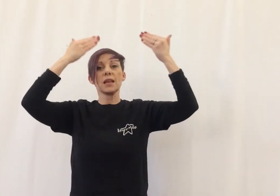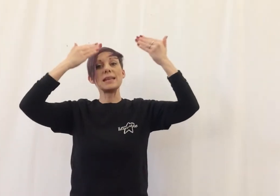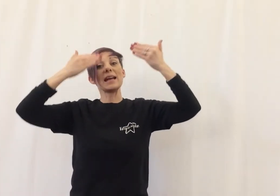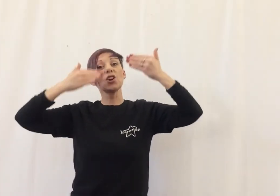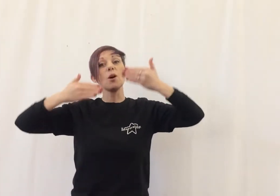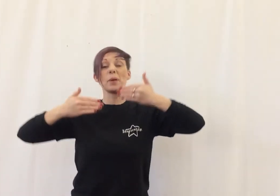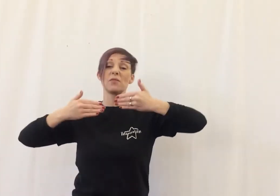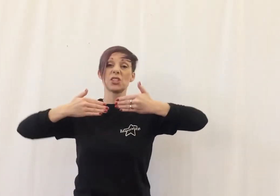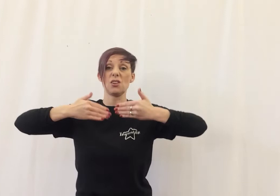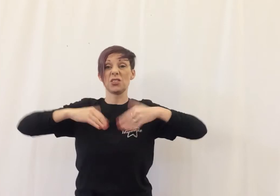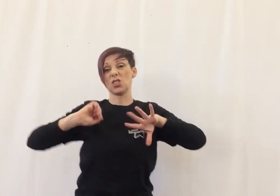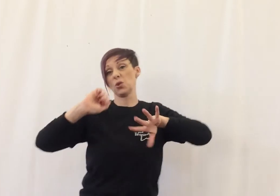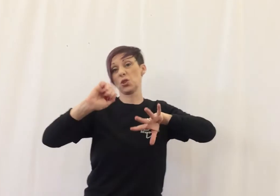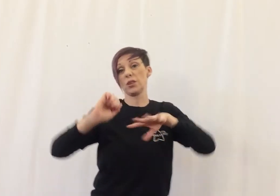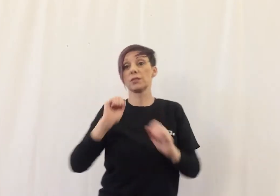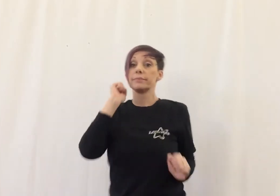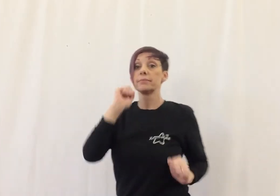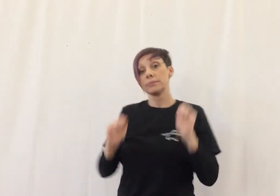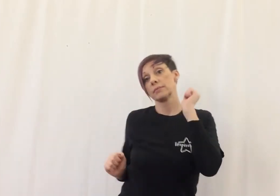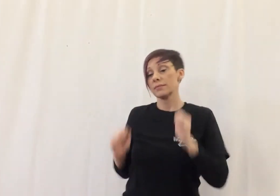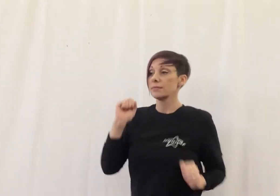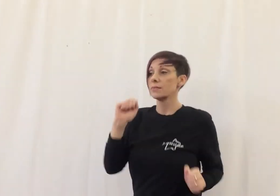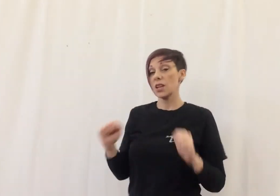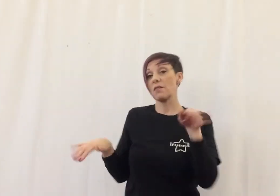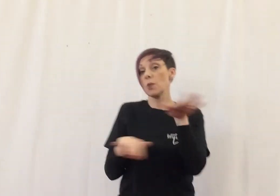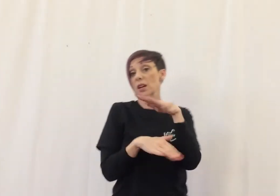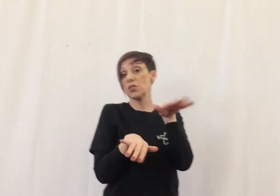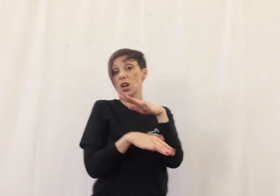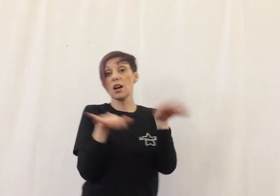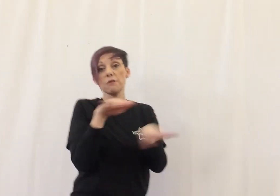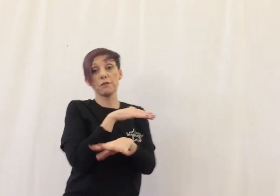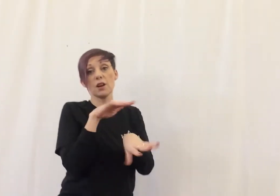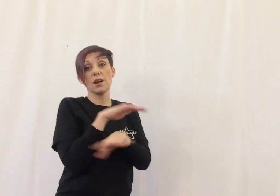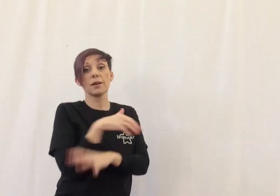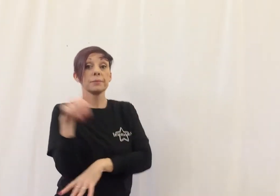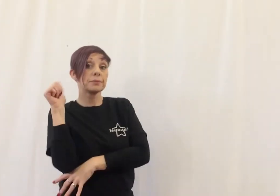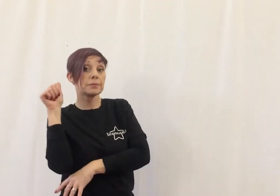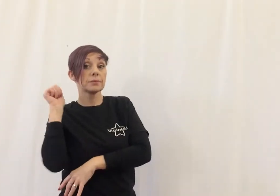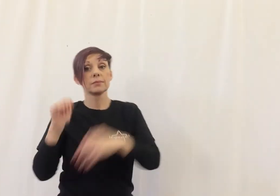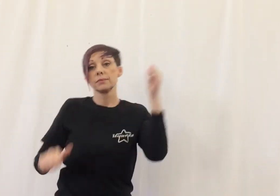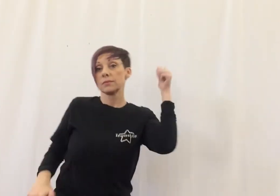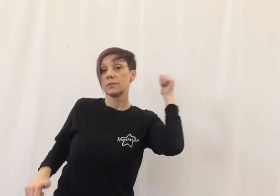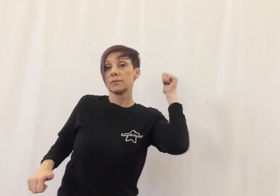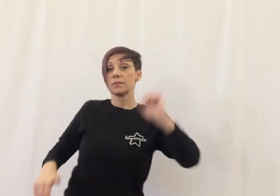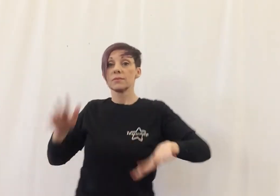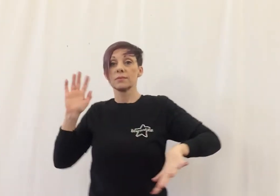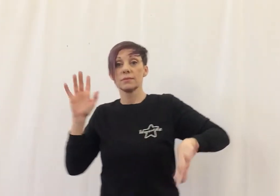Now you've got a bit of dance, it's your choice. A little bit of jive if you like. That's